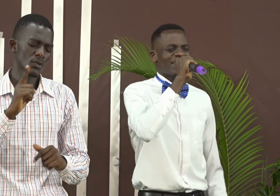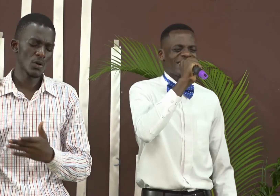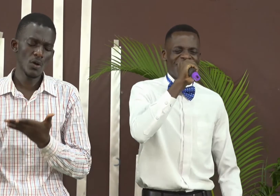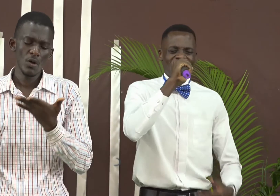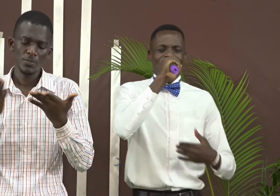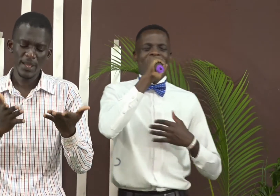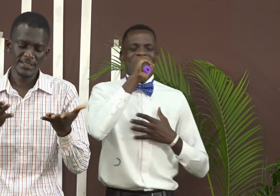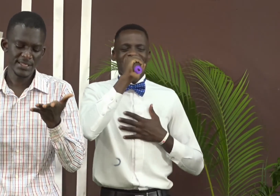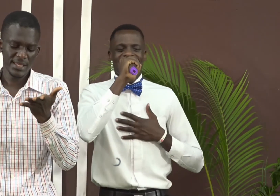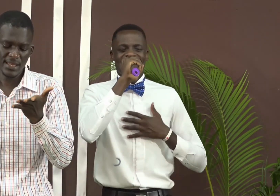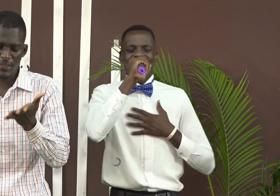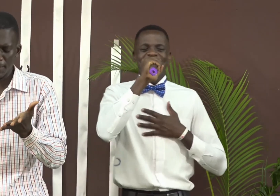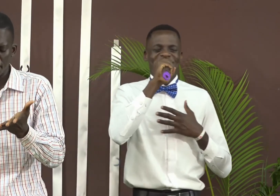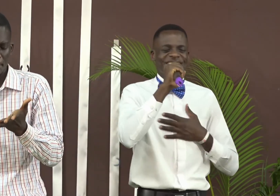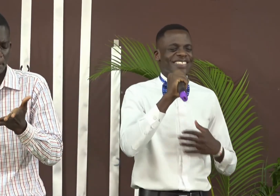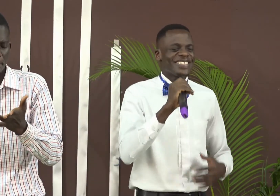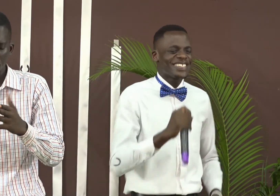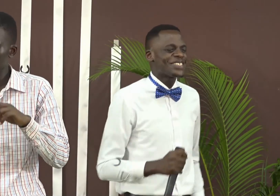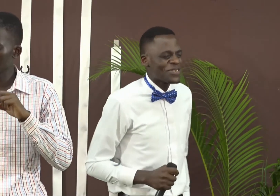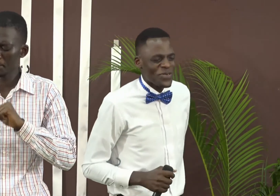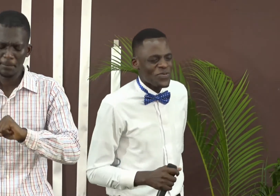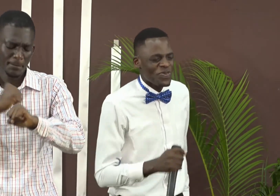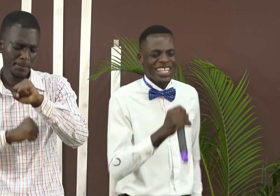called my name,